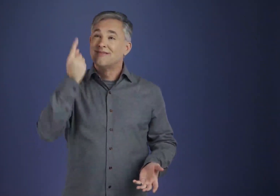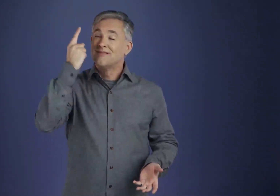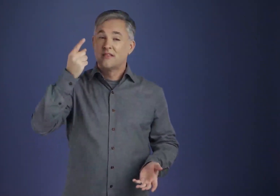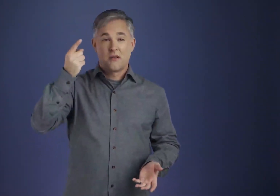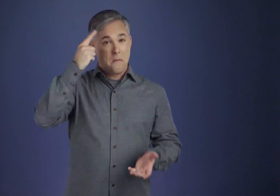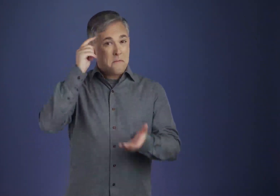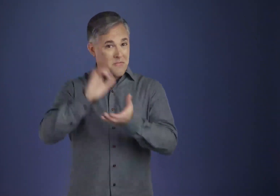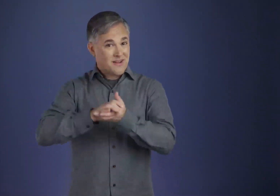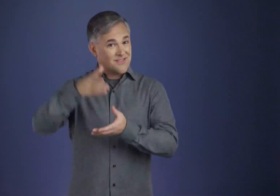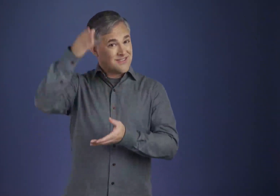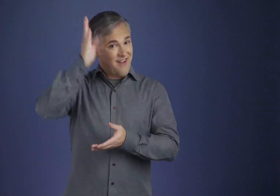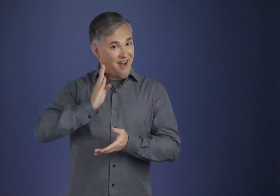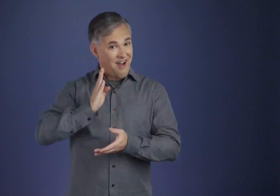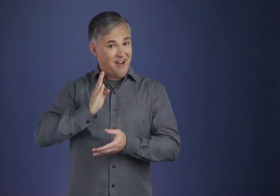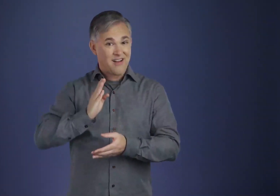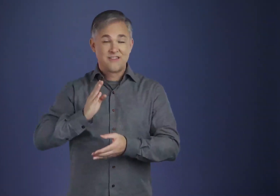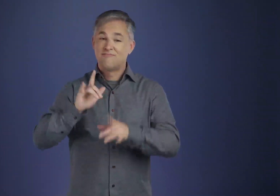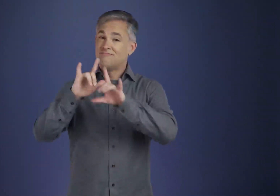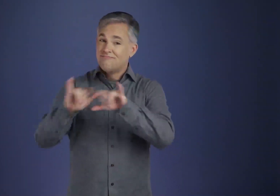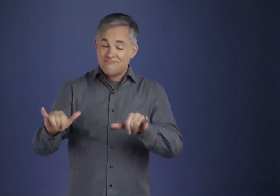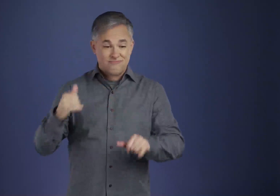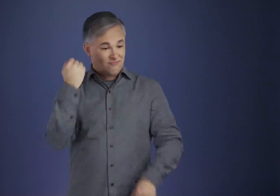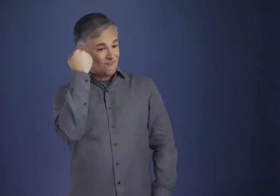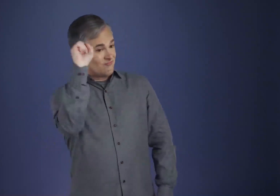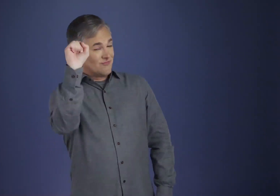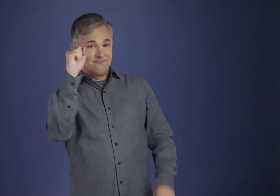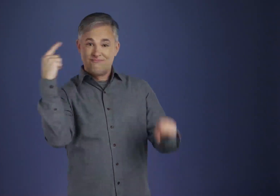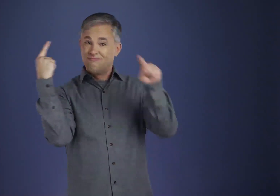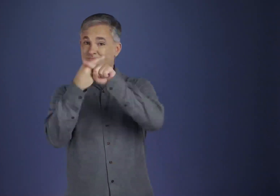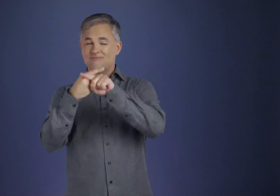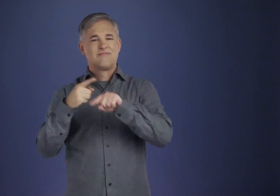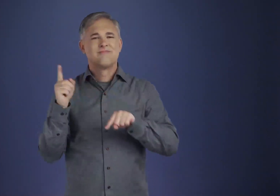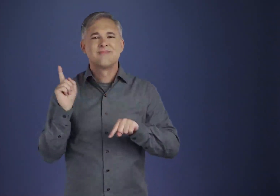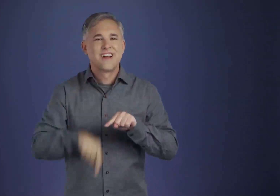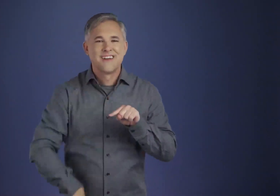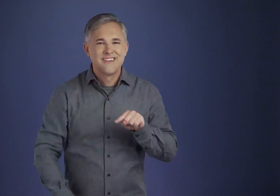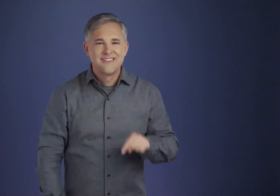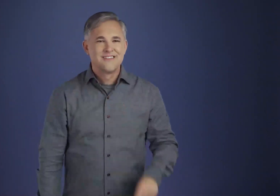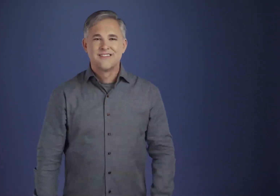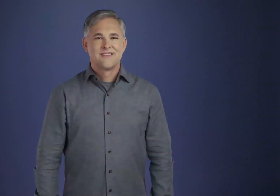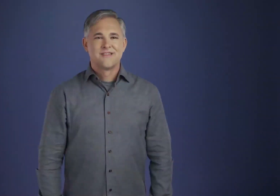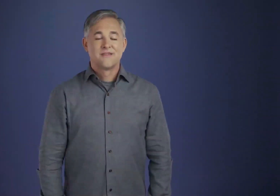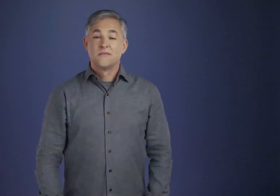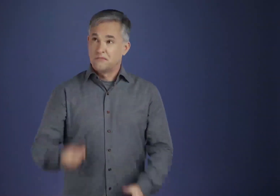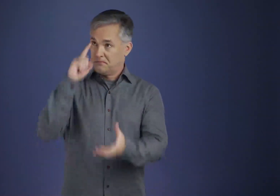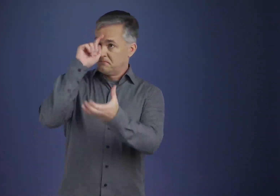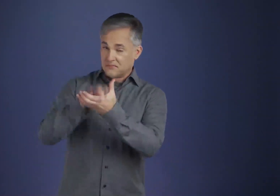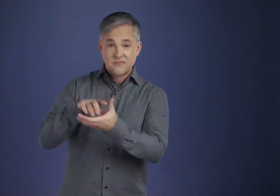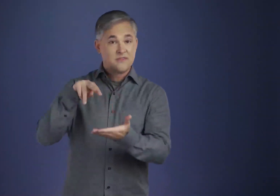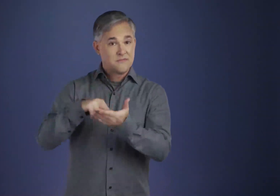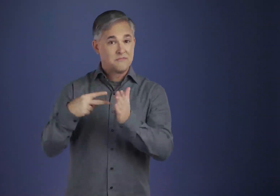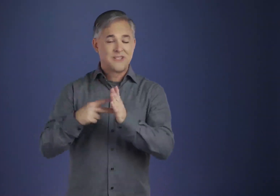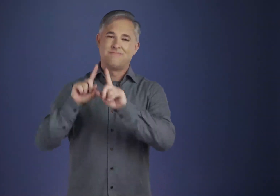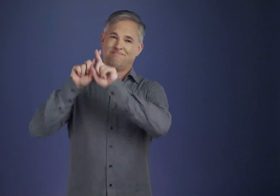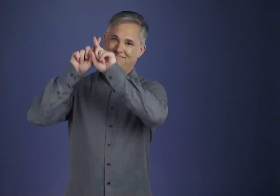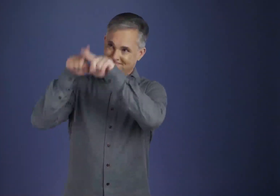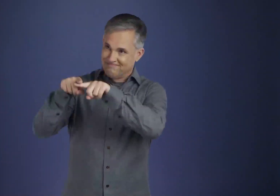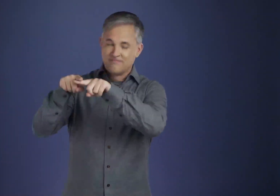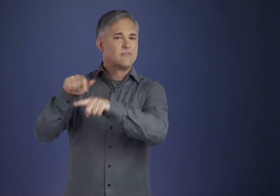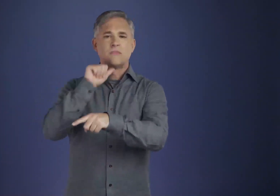No man, we saw, could believe in God and defy him too. Belief meant reliance, not